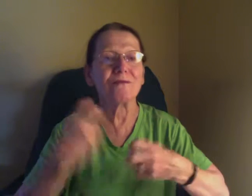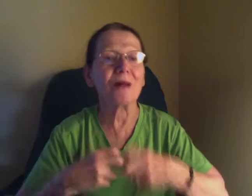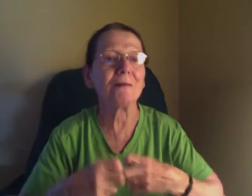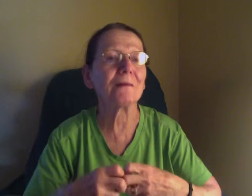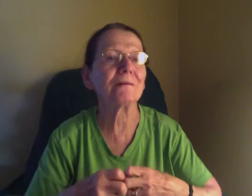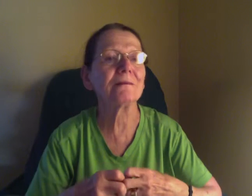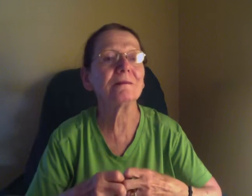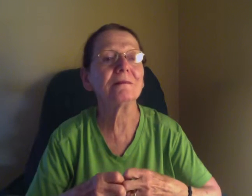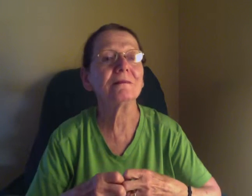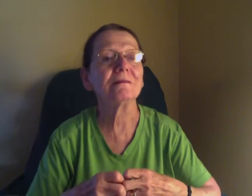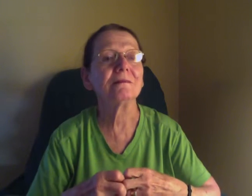my mother.